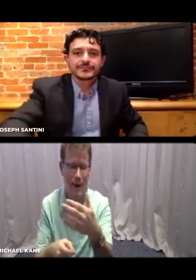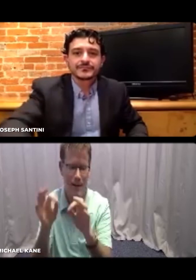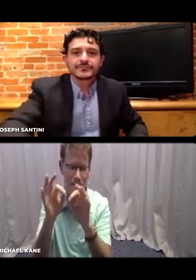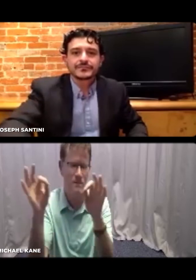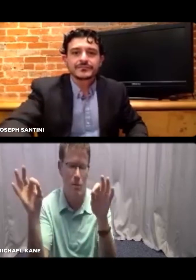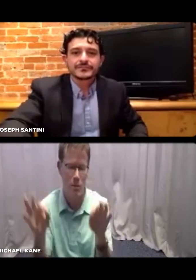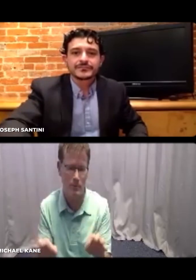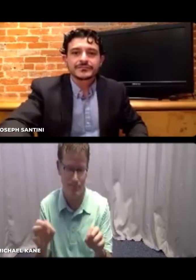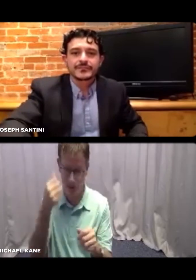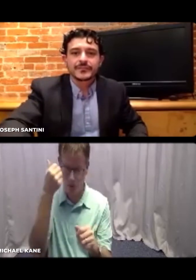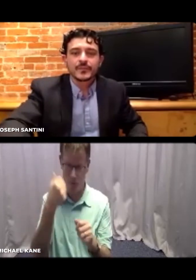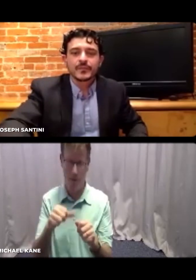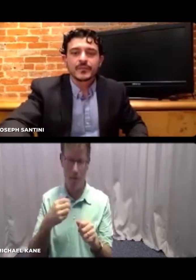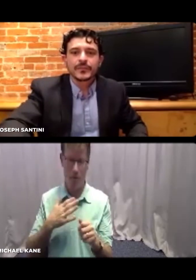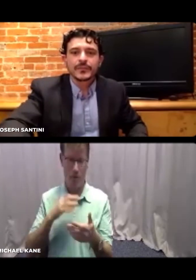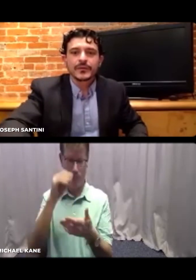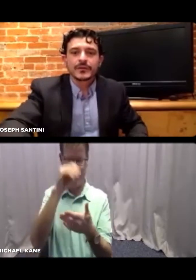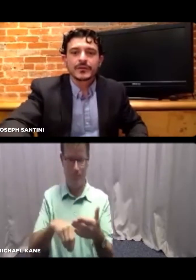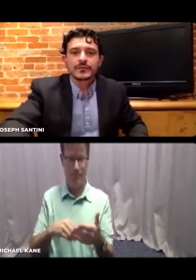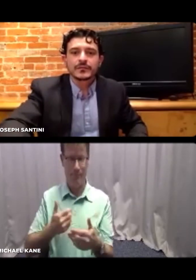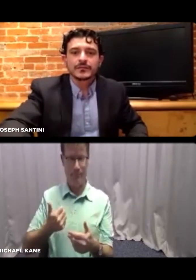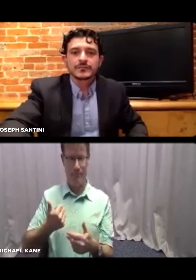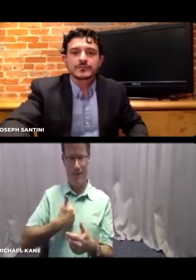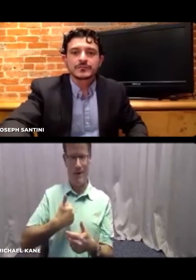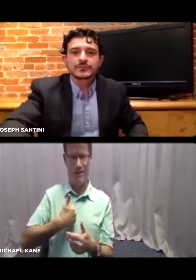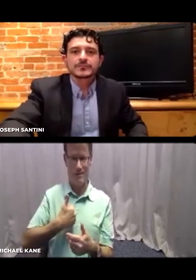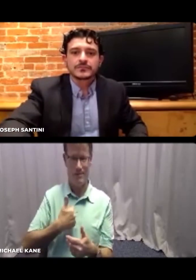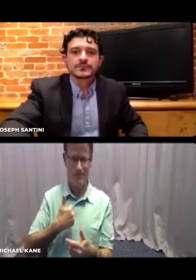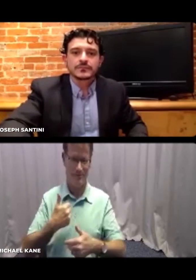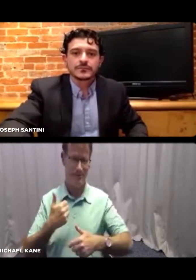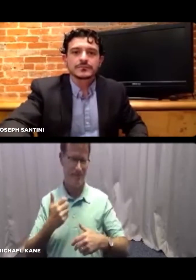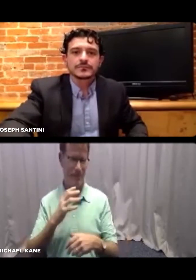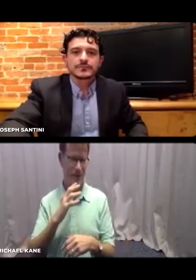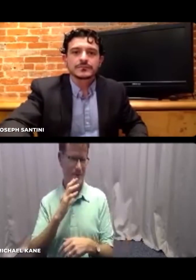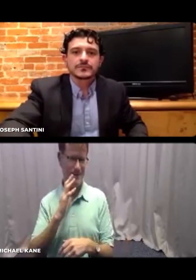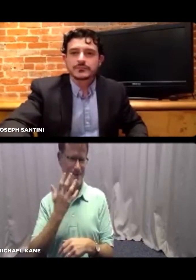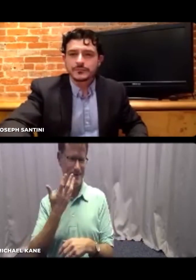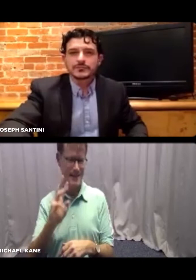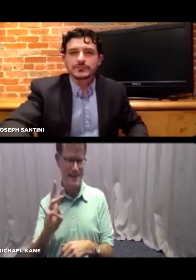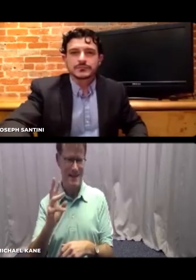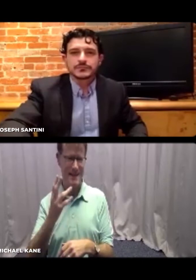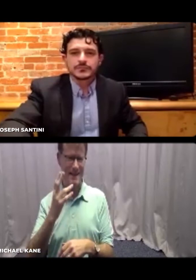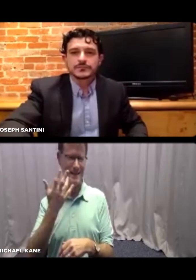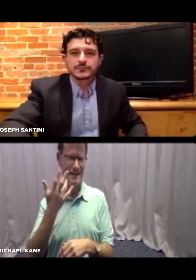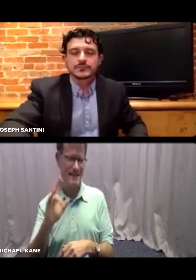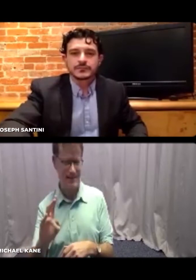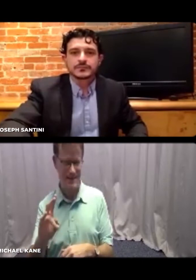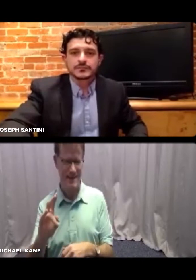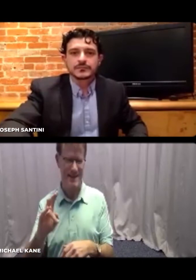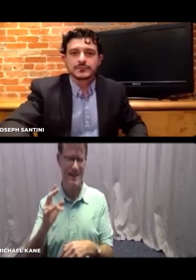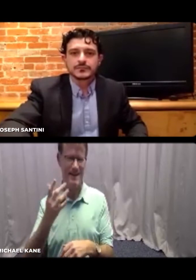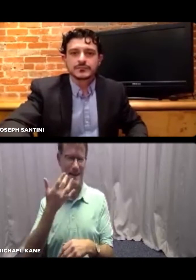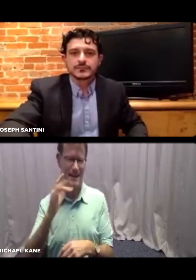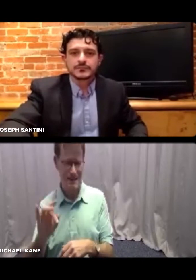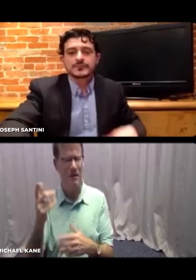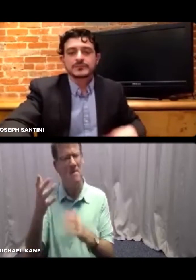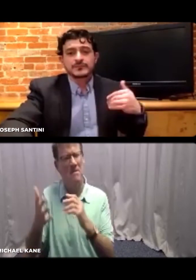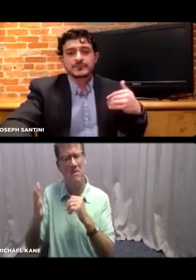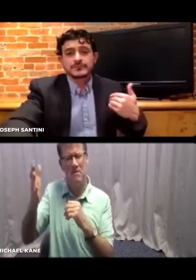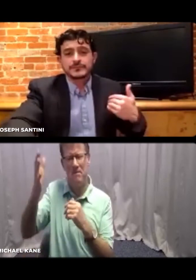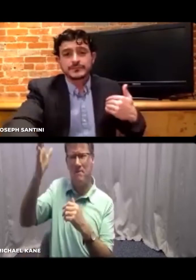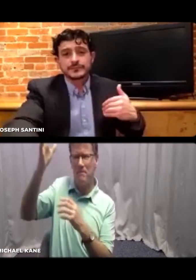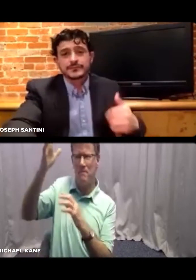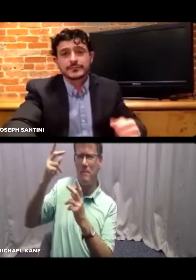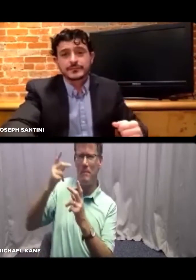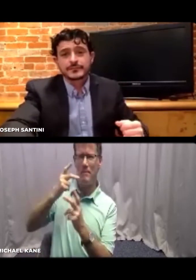form, because I started filling out my own tax forms at 16 and 17 and 18. Of course, I had my